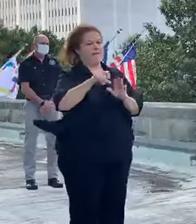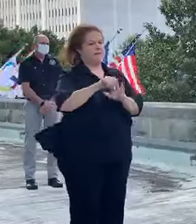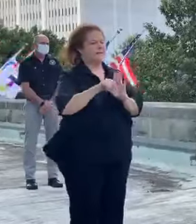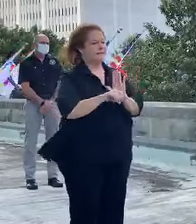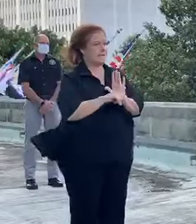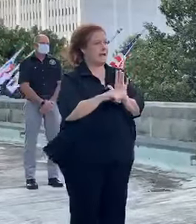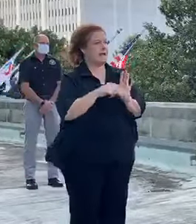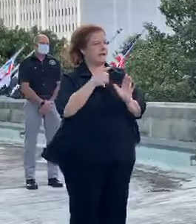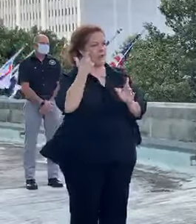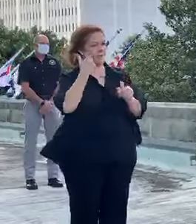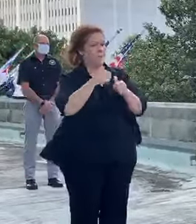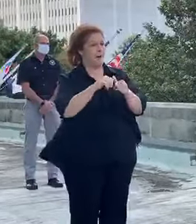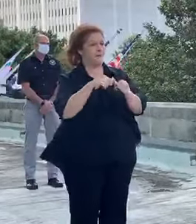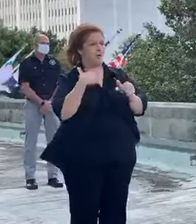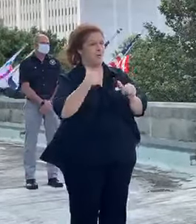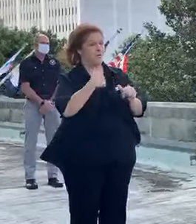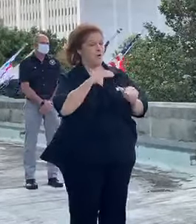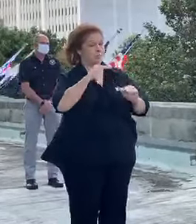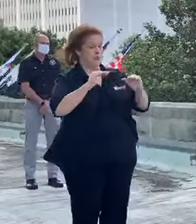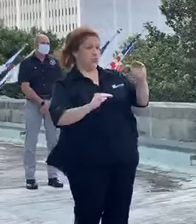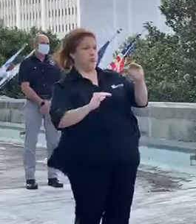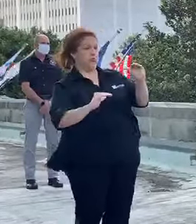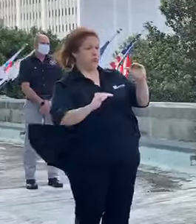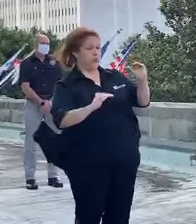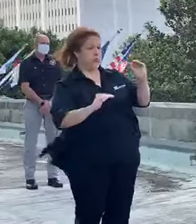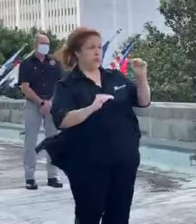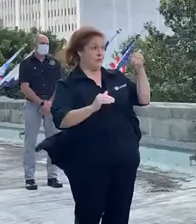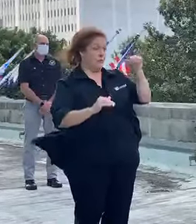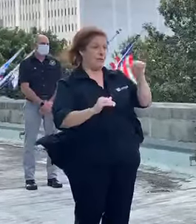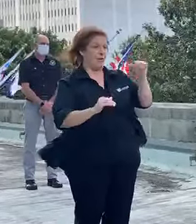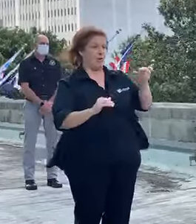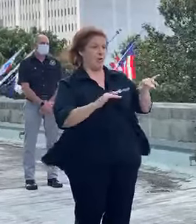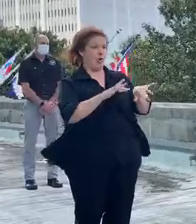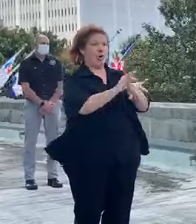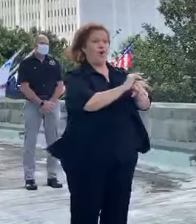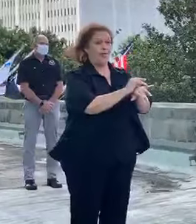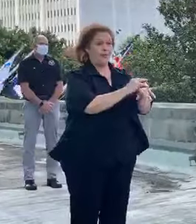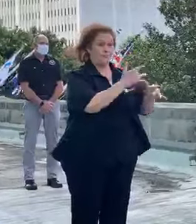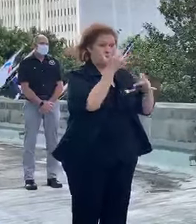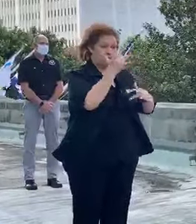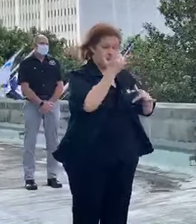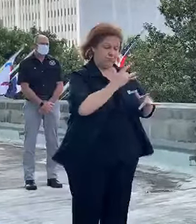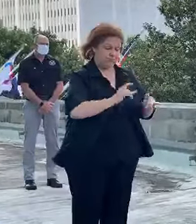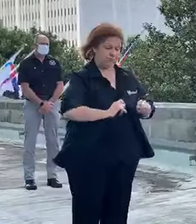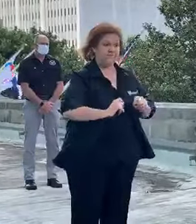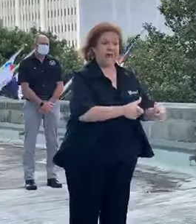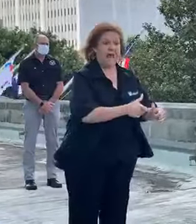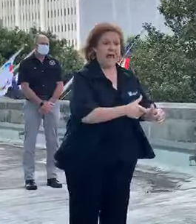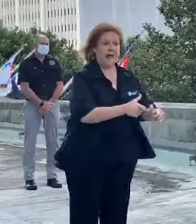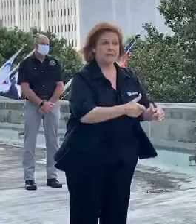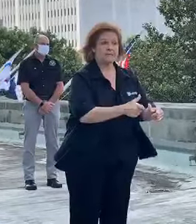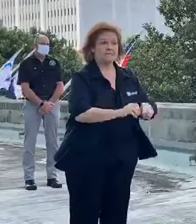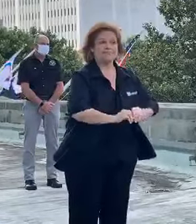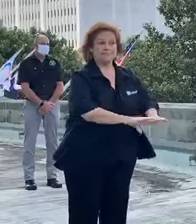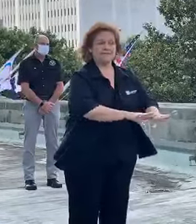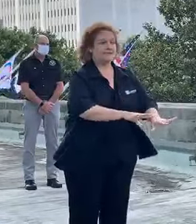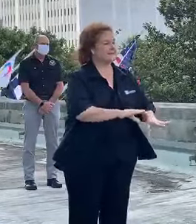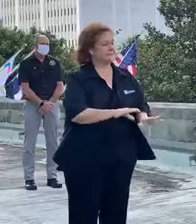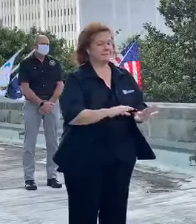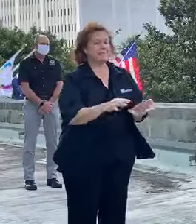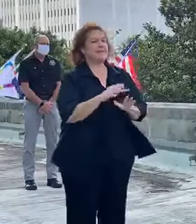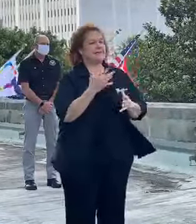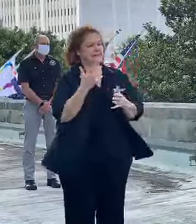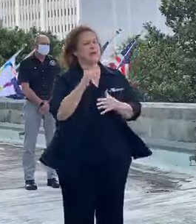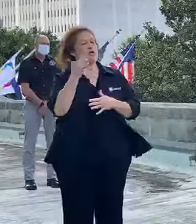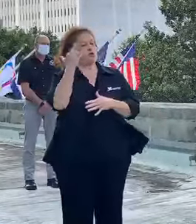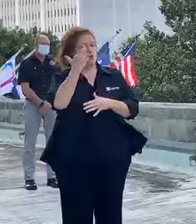were disproportionately affected severely early on. We peaked fast, we peaked high, and again,